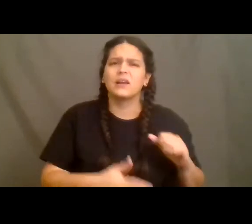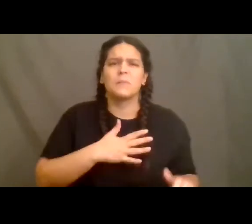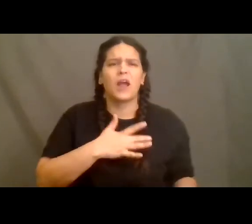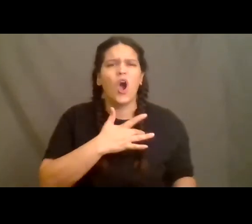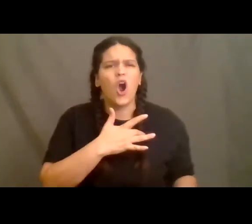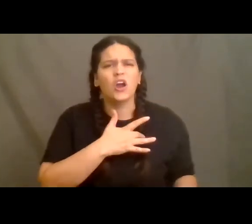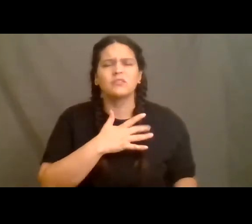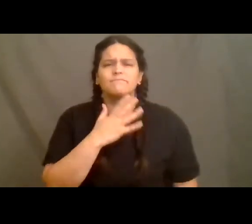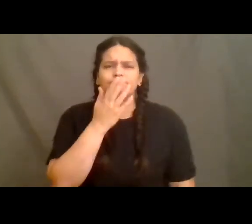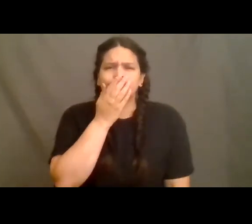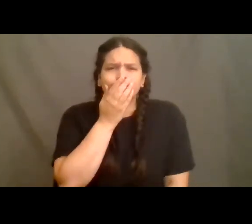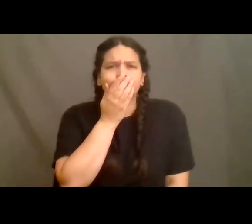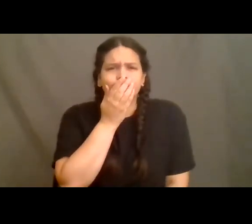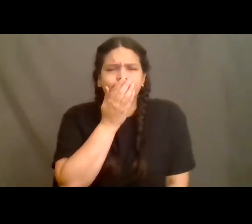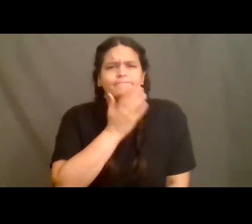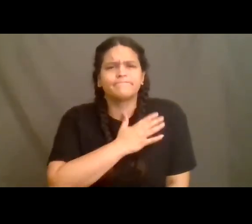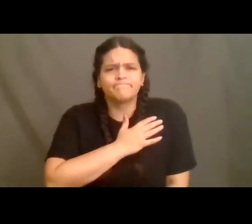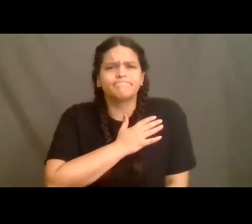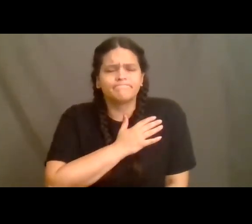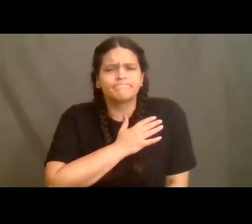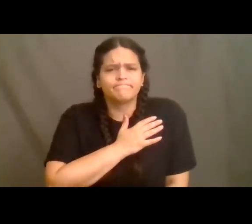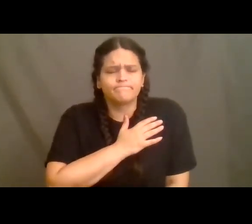heavy with what's been going on in our world.